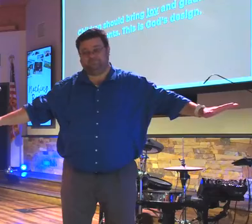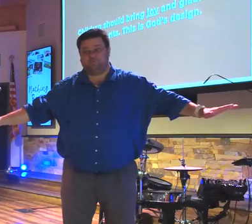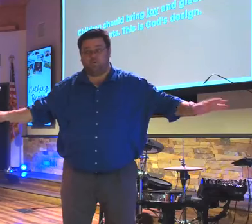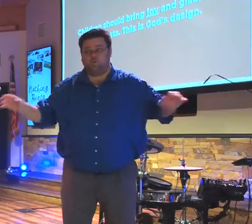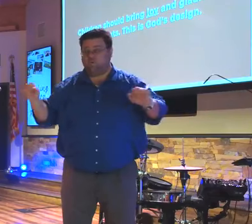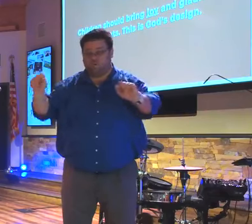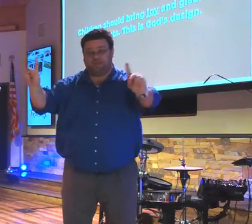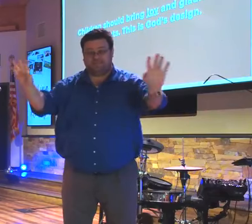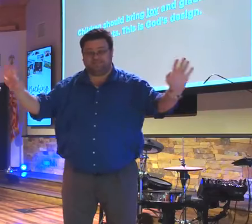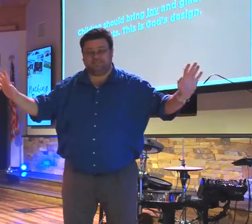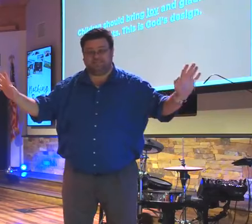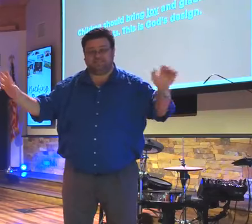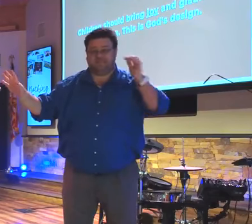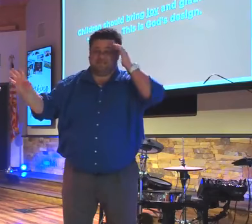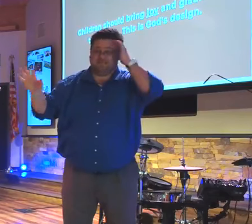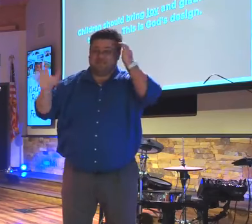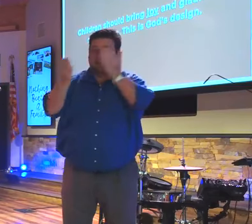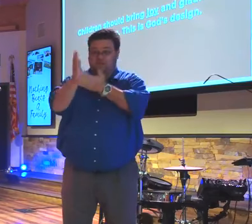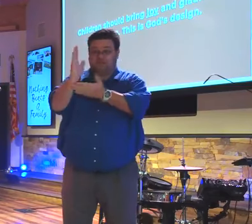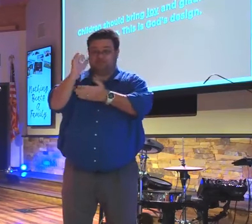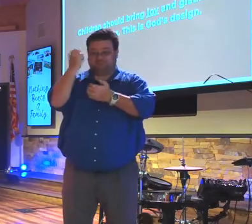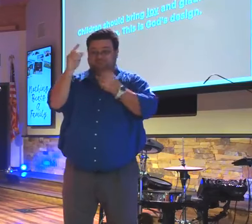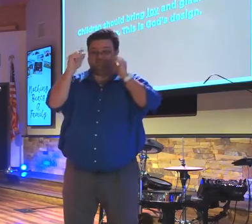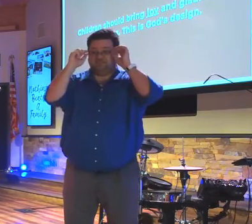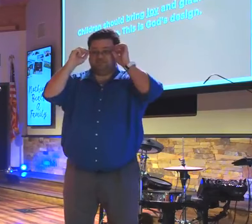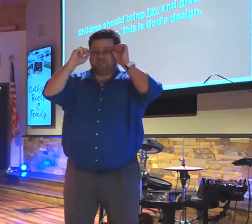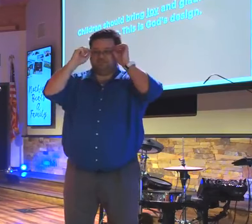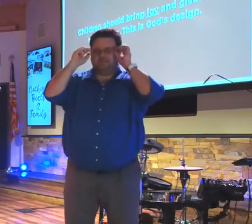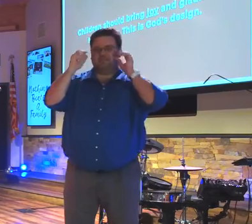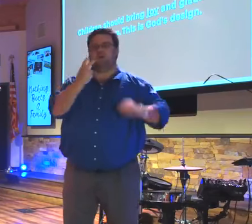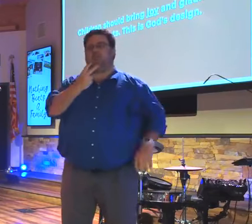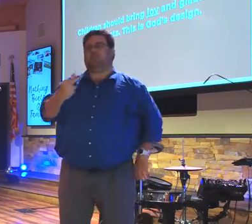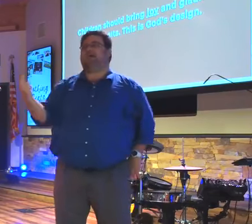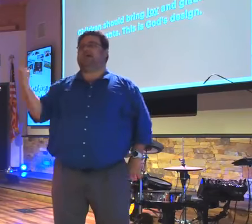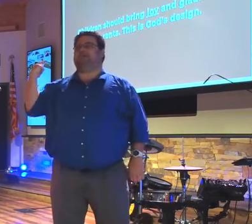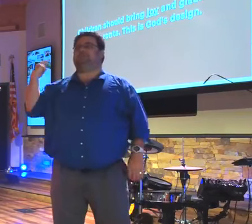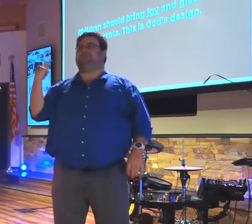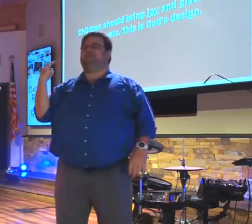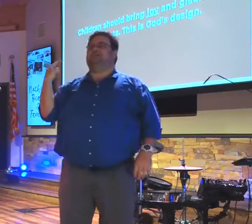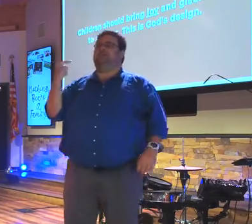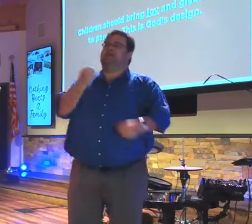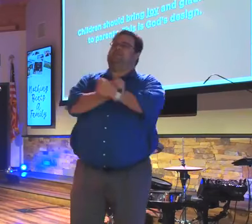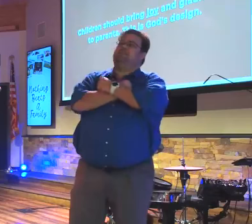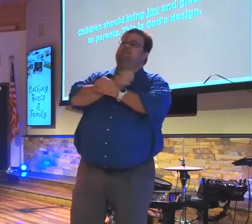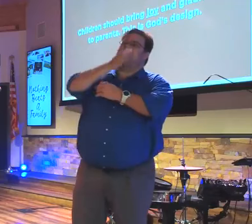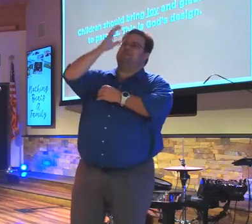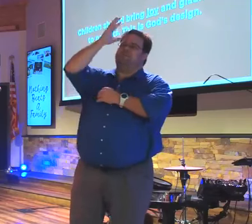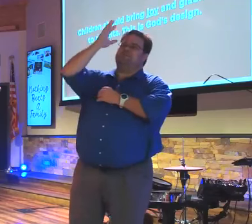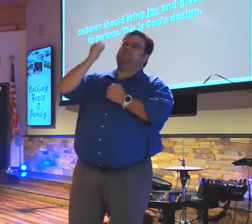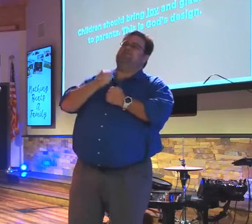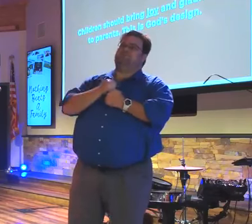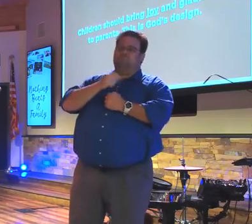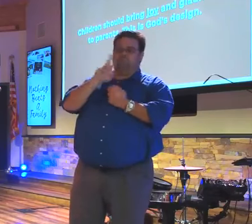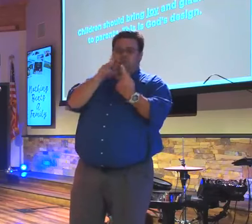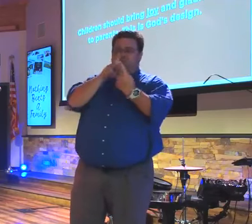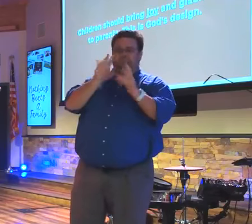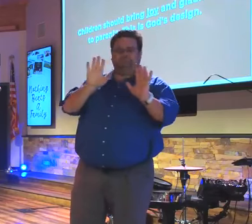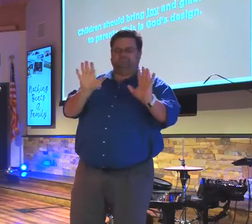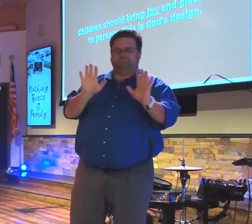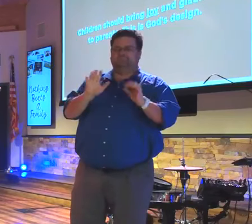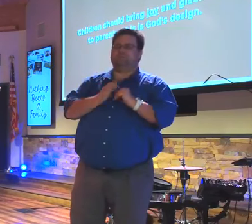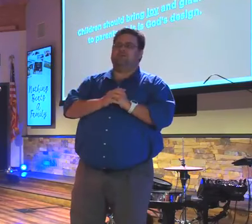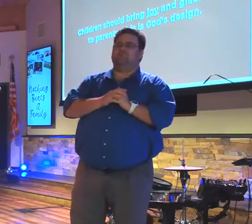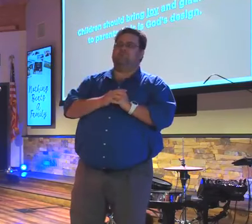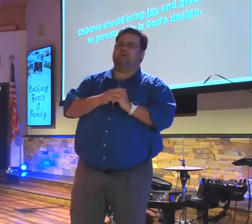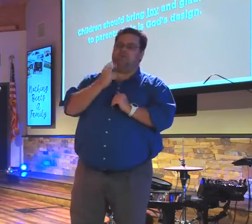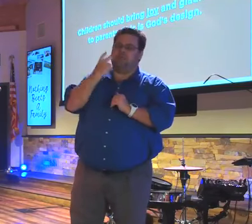Okay? So let's just get that straight, too. I look back on complete fondness with my parents. Were they perfect? No. But I really